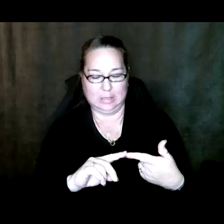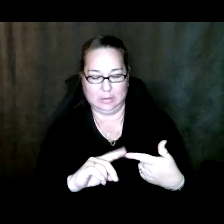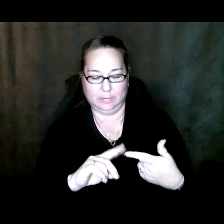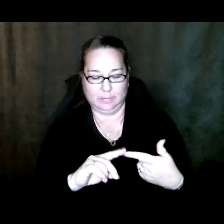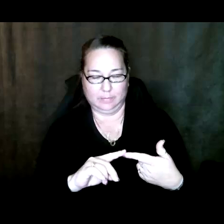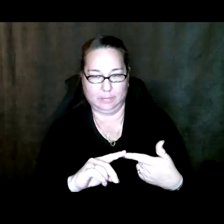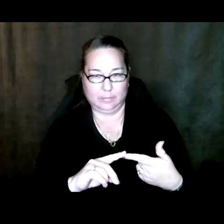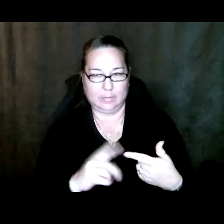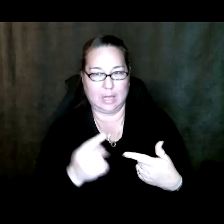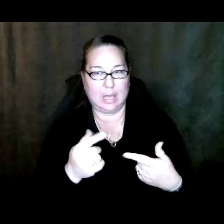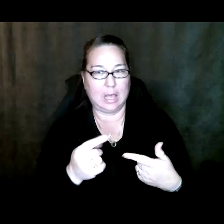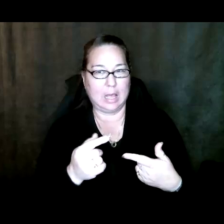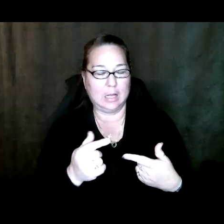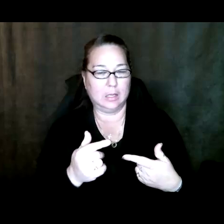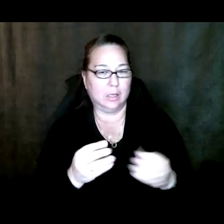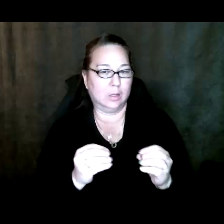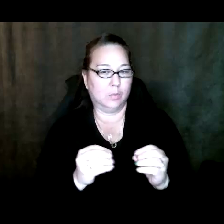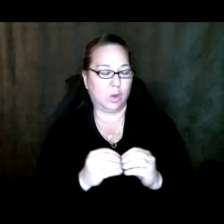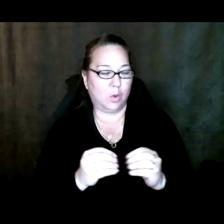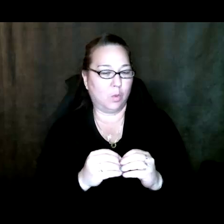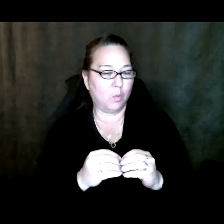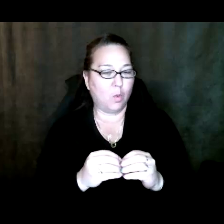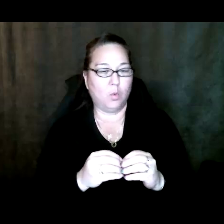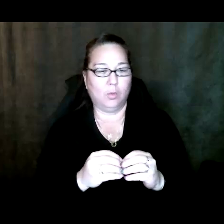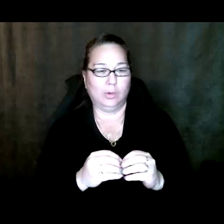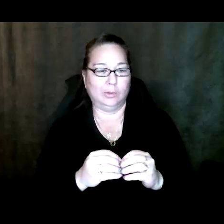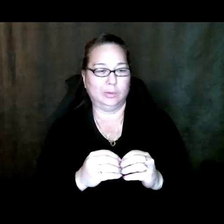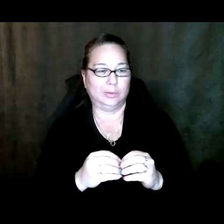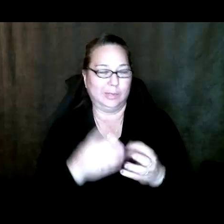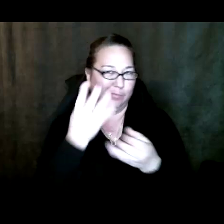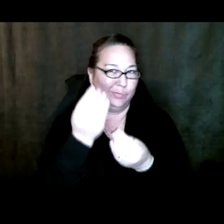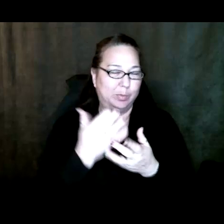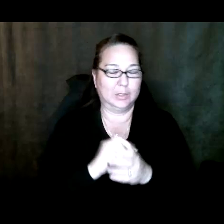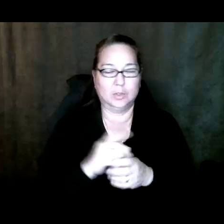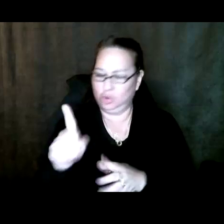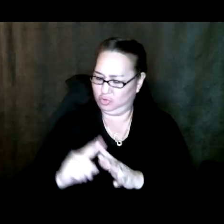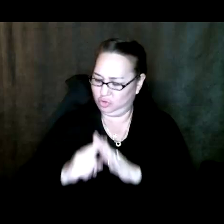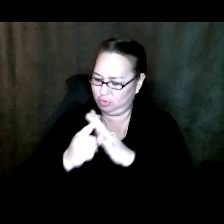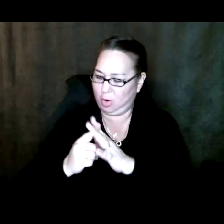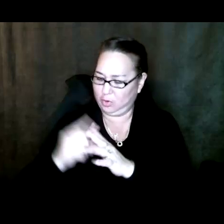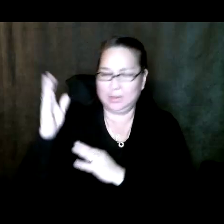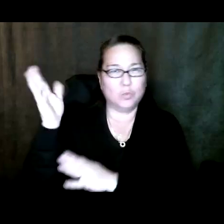into, you began your presentation sort of with this idea around,